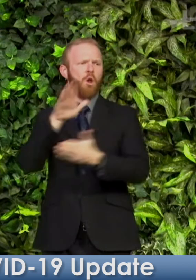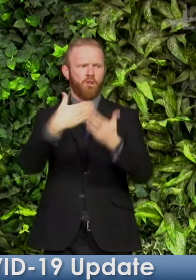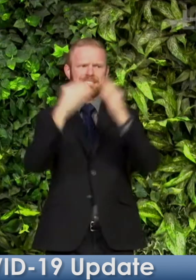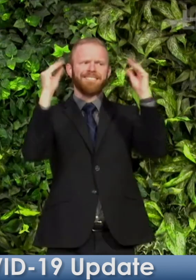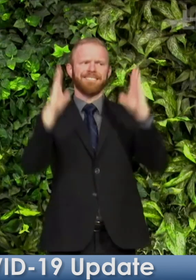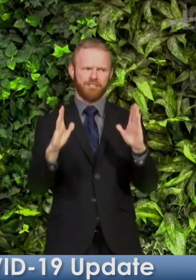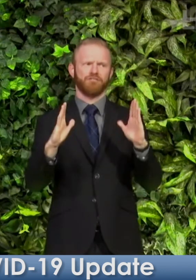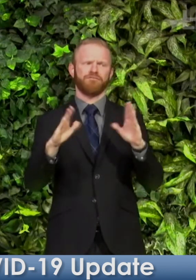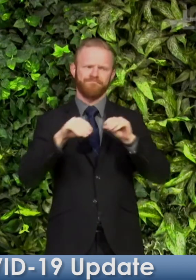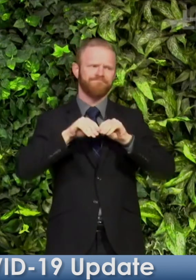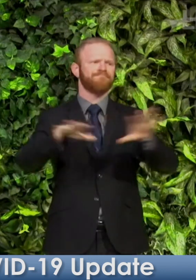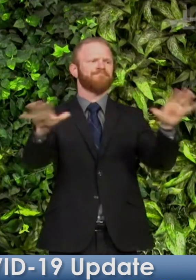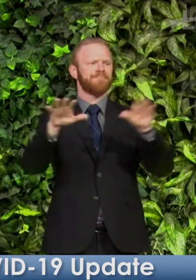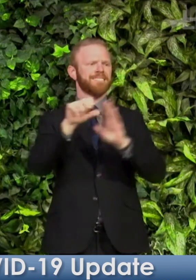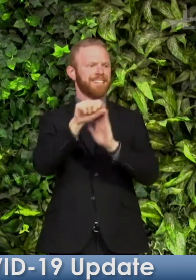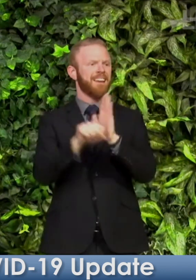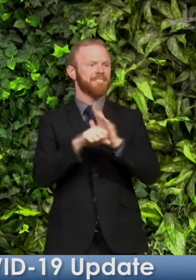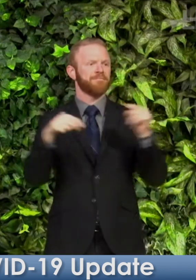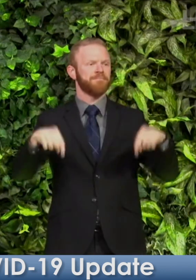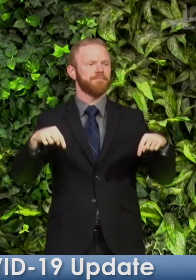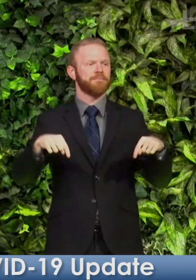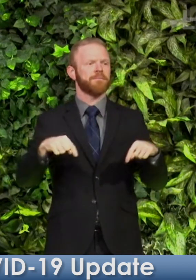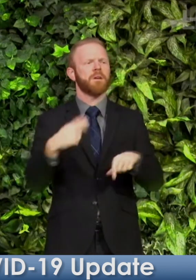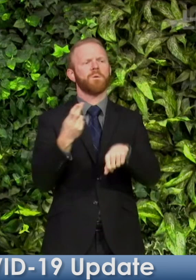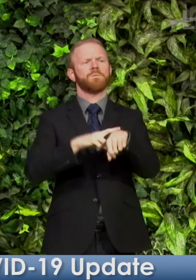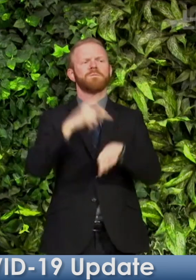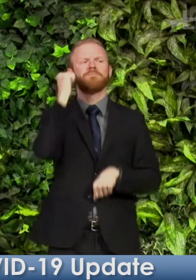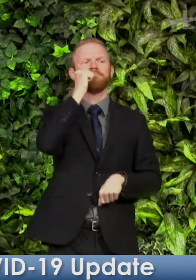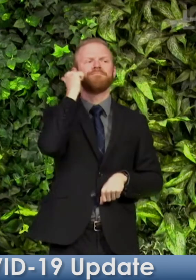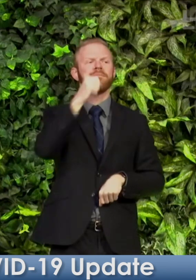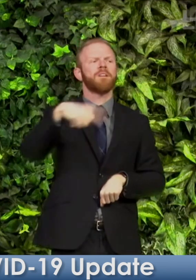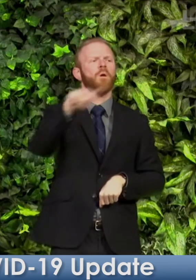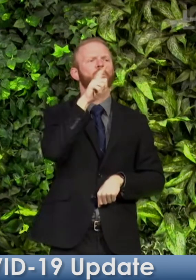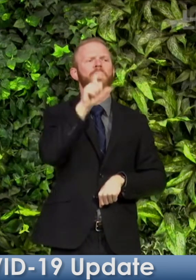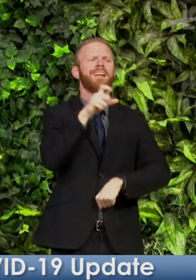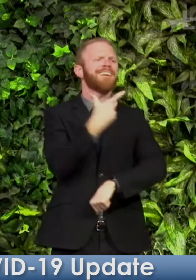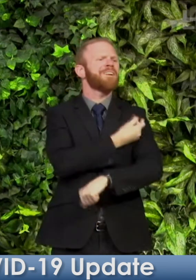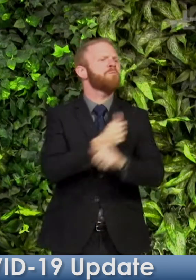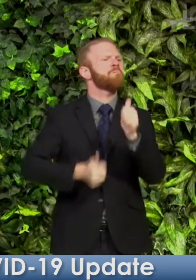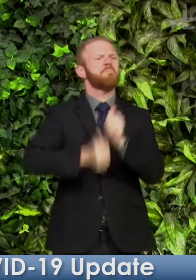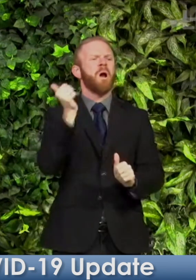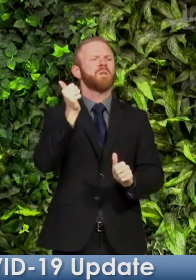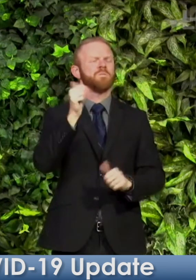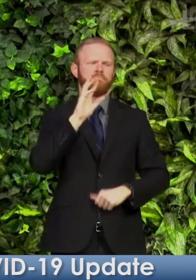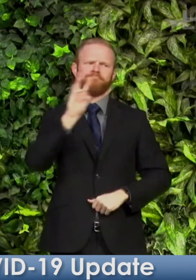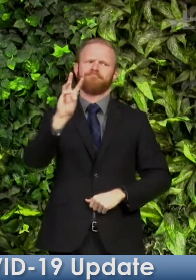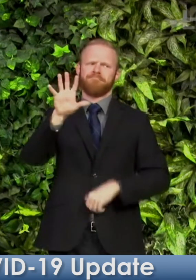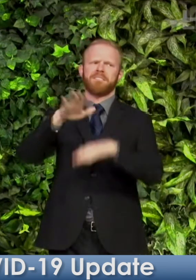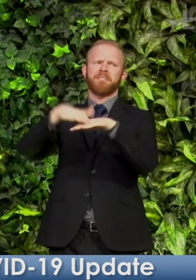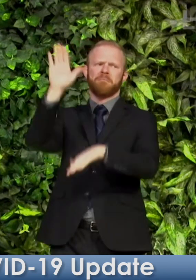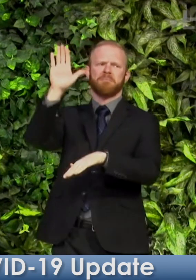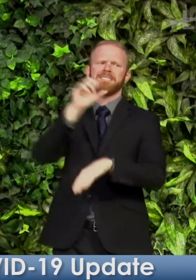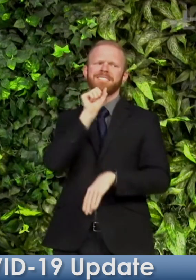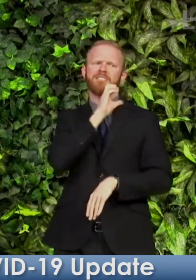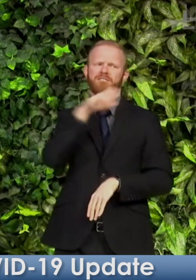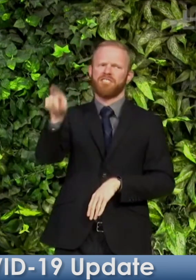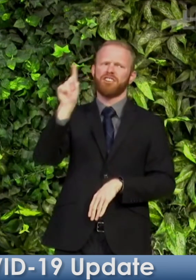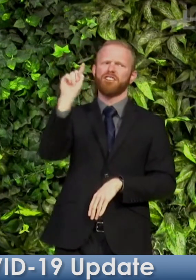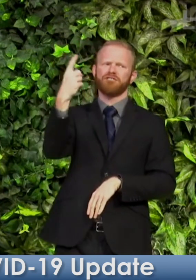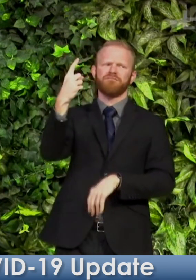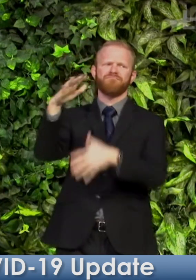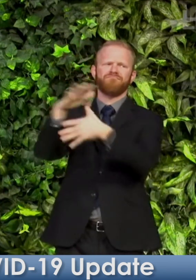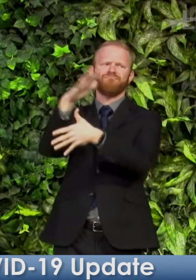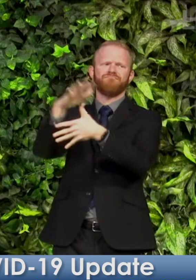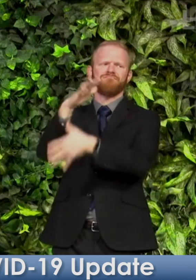we vaccinate those that need the vaccine the most, which are our seniors, our 65-plus seniors, and of course, many of them will be vaccinated here at the Convention